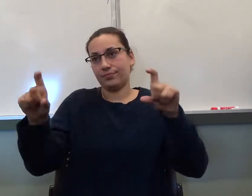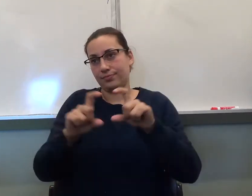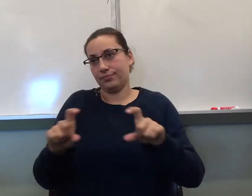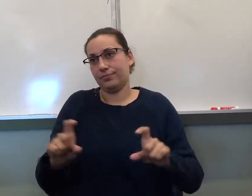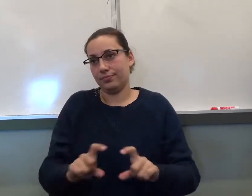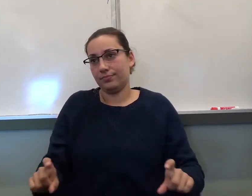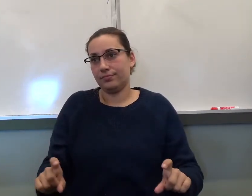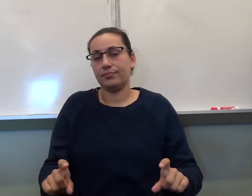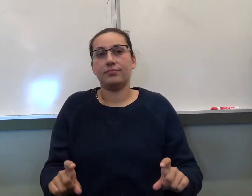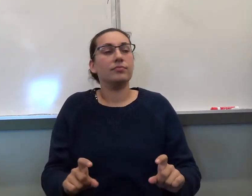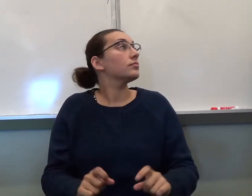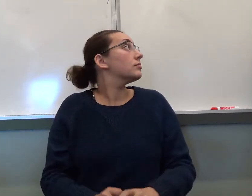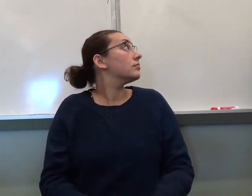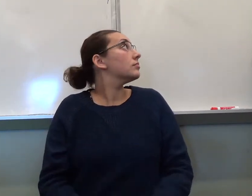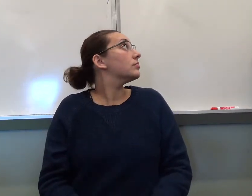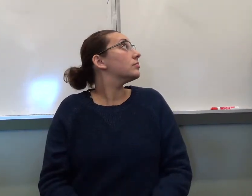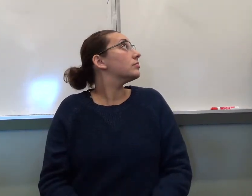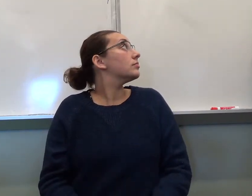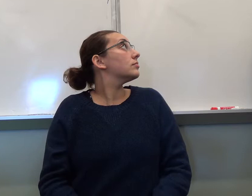And the usual.